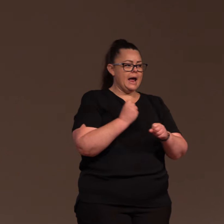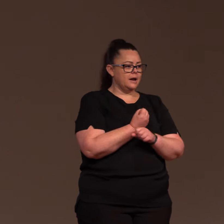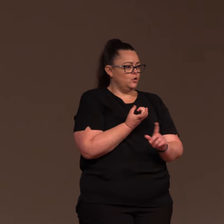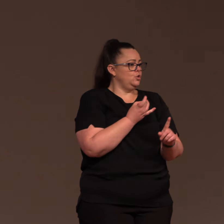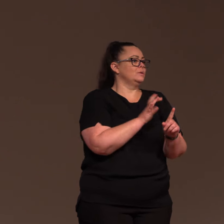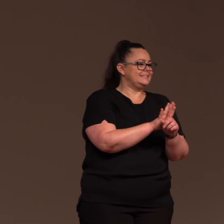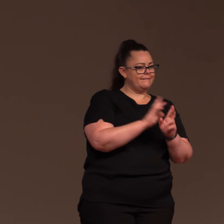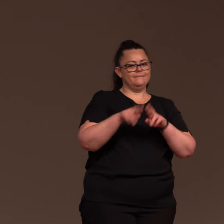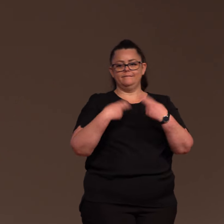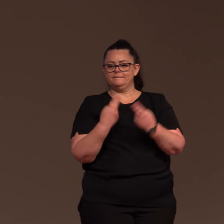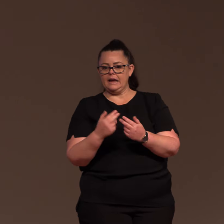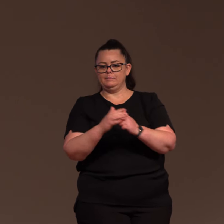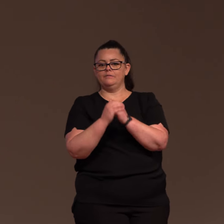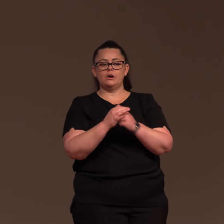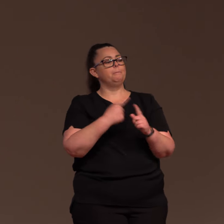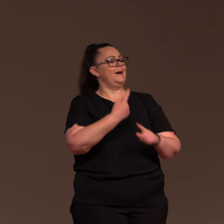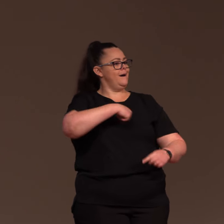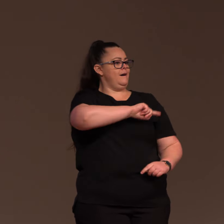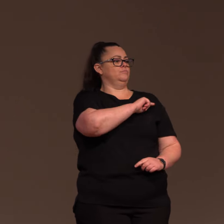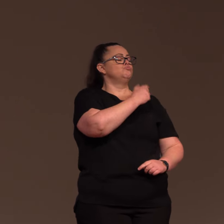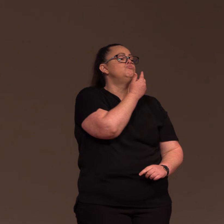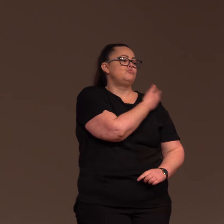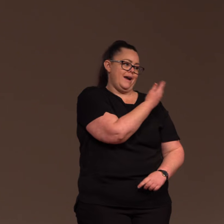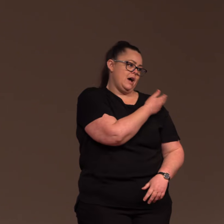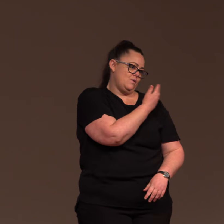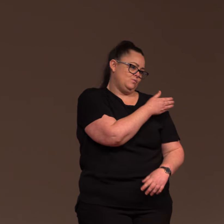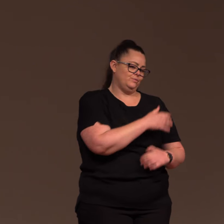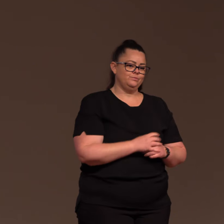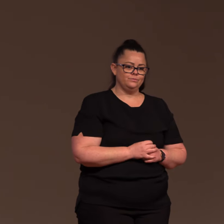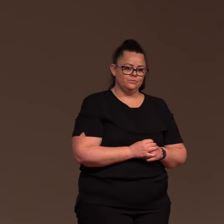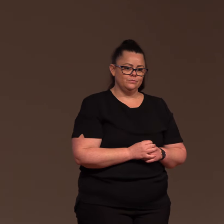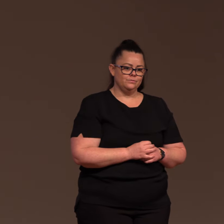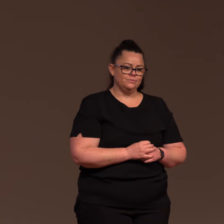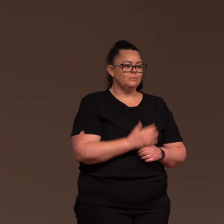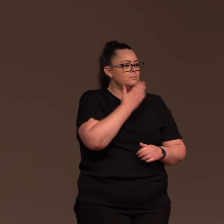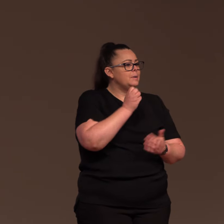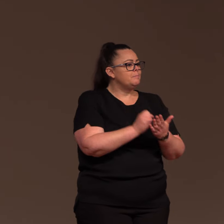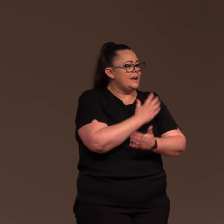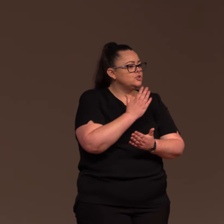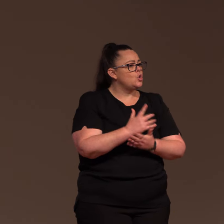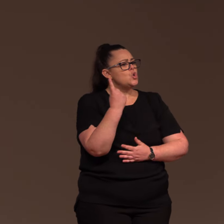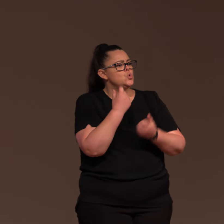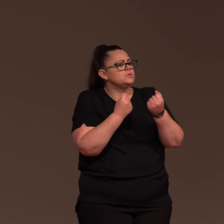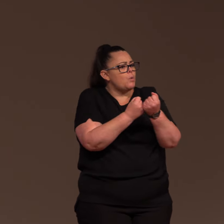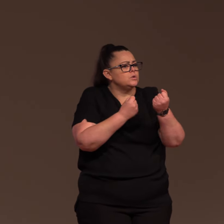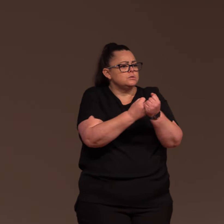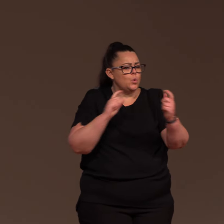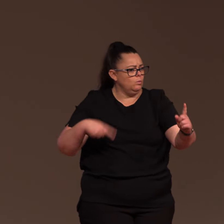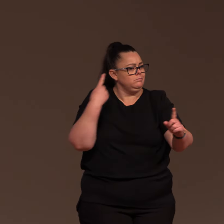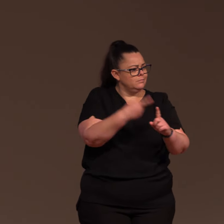you today. Make sure, please, you take time to thank everyone who has supported you for their